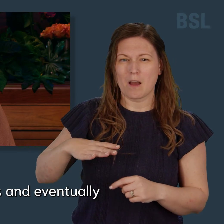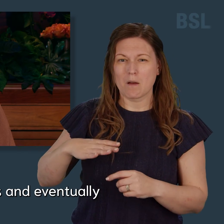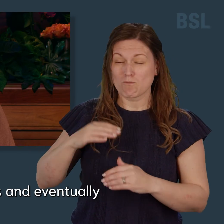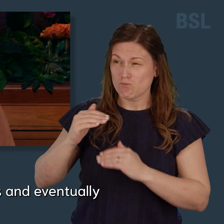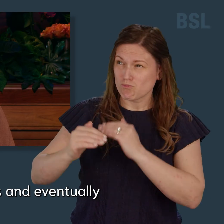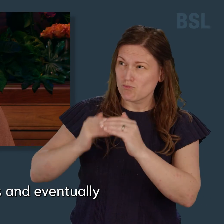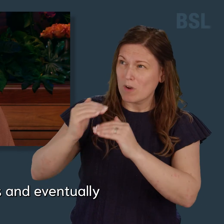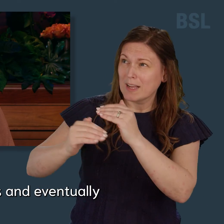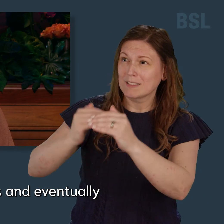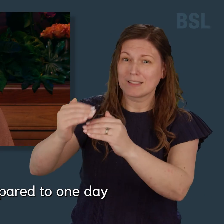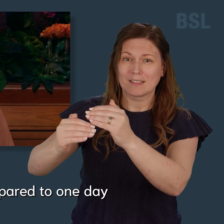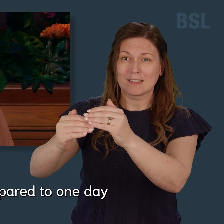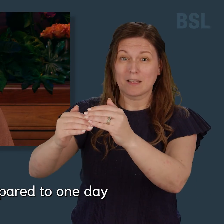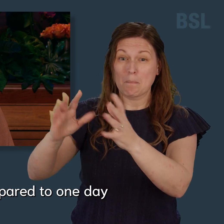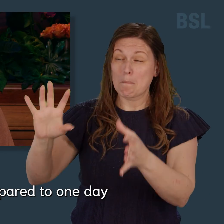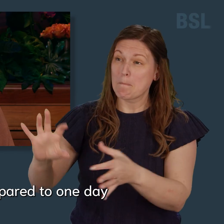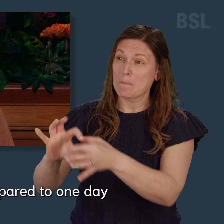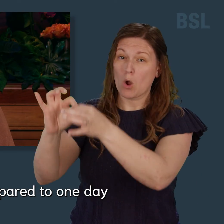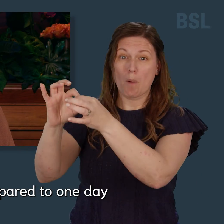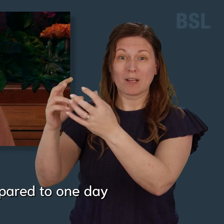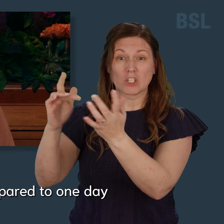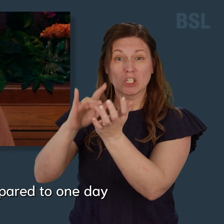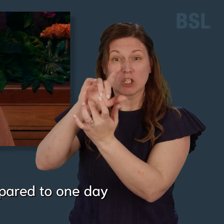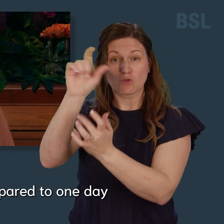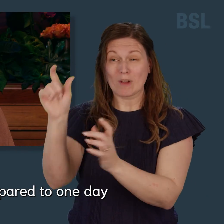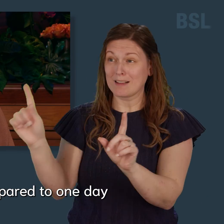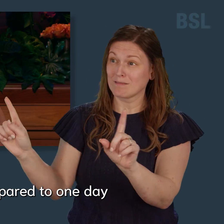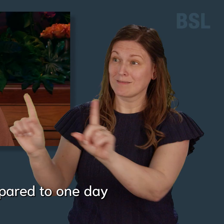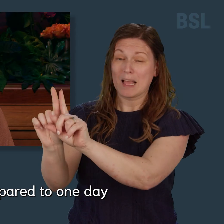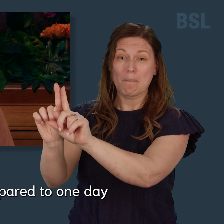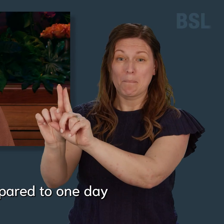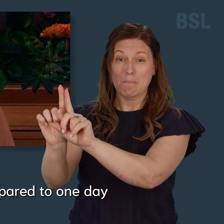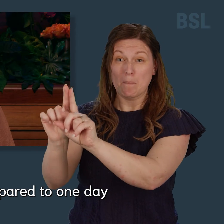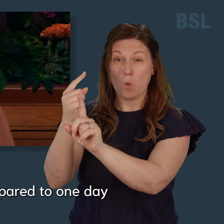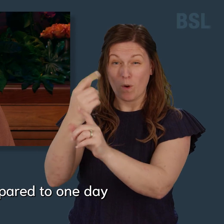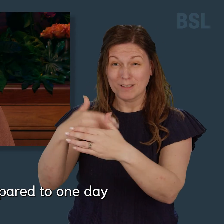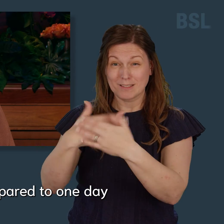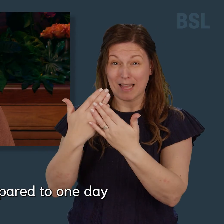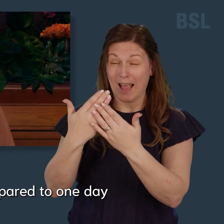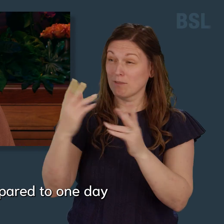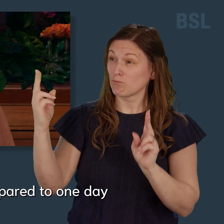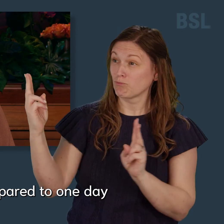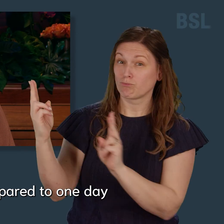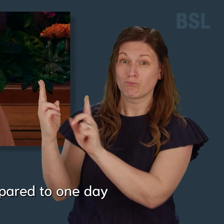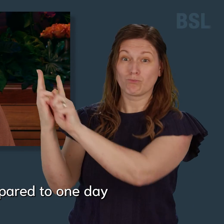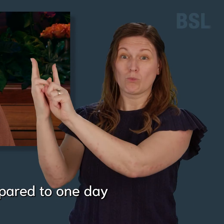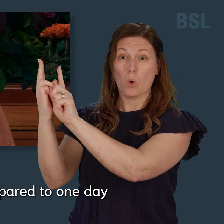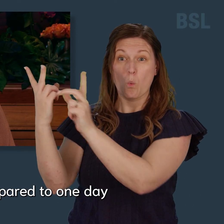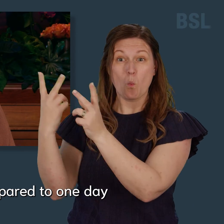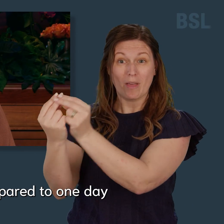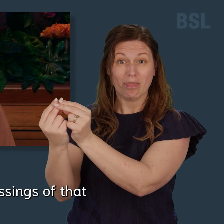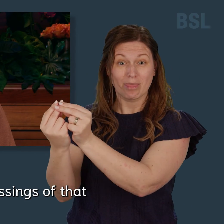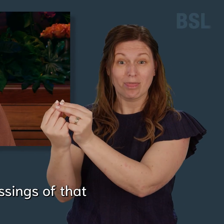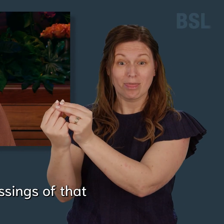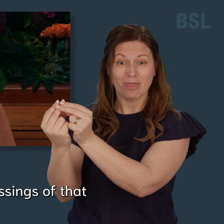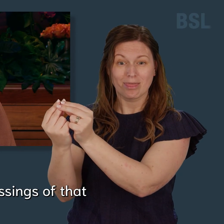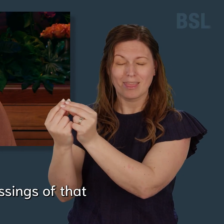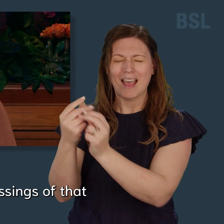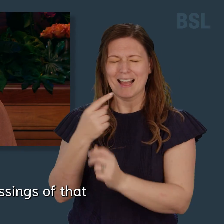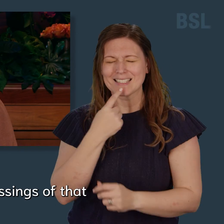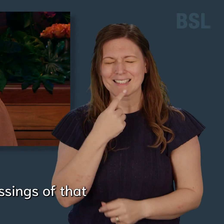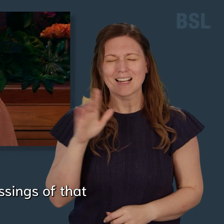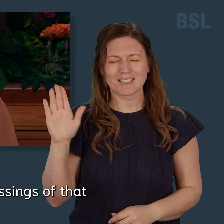progress and eventually become like our Savior, being prepared to one day enter their presence.